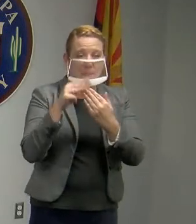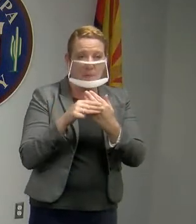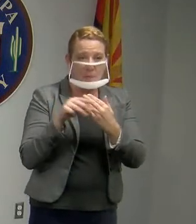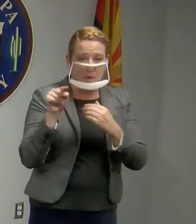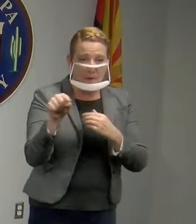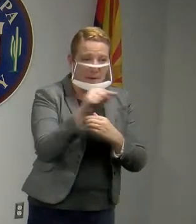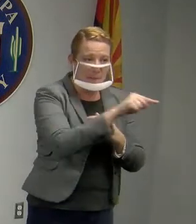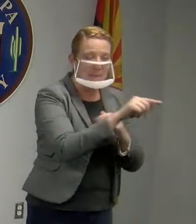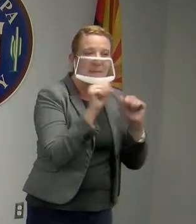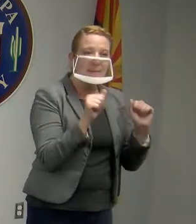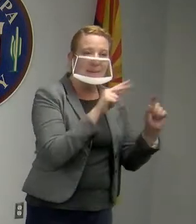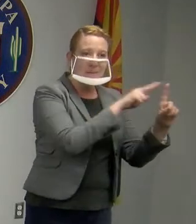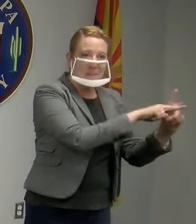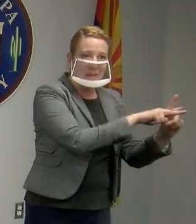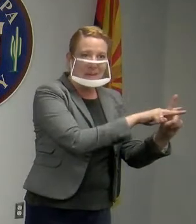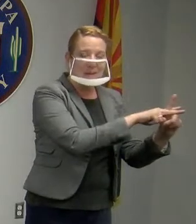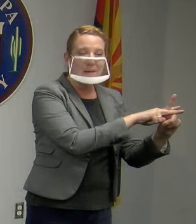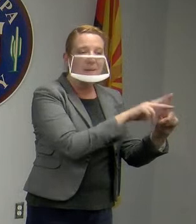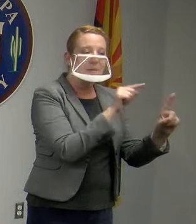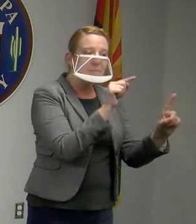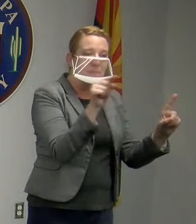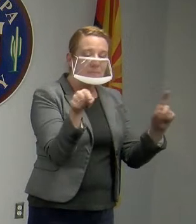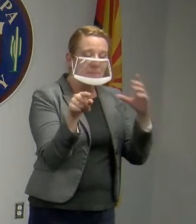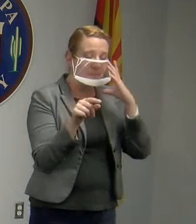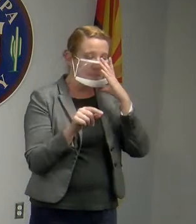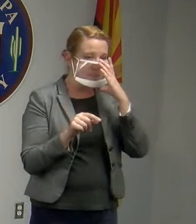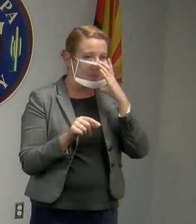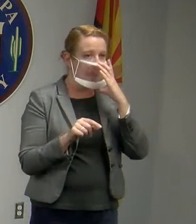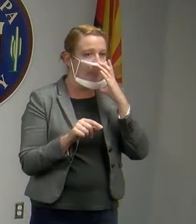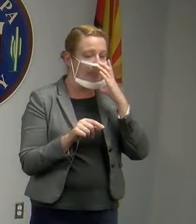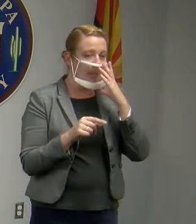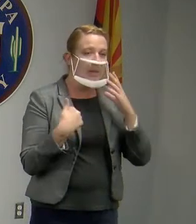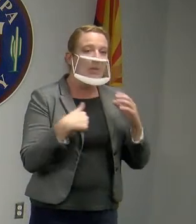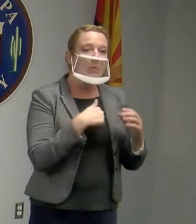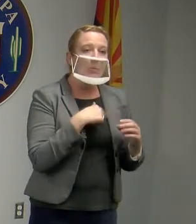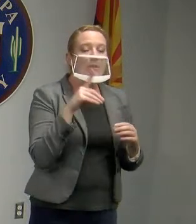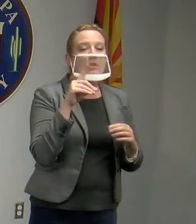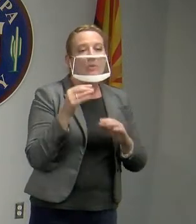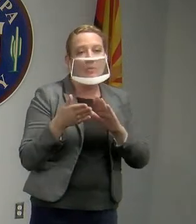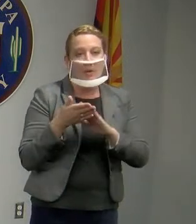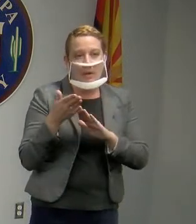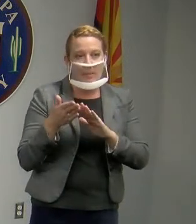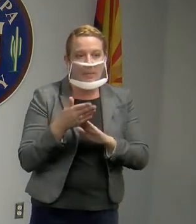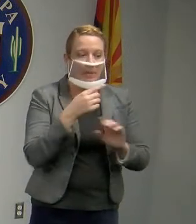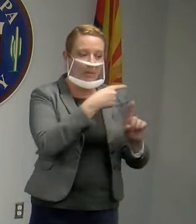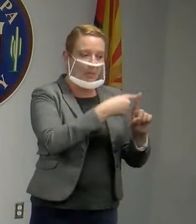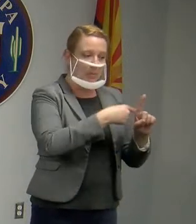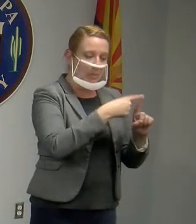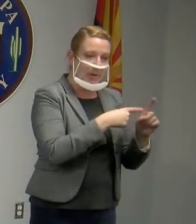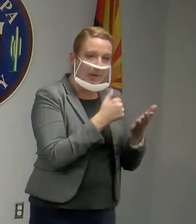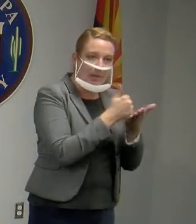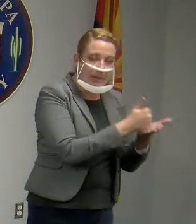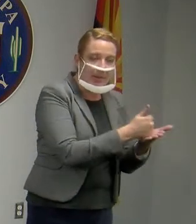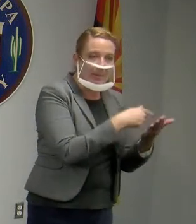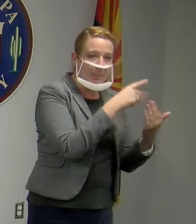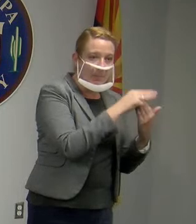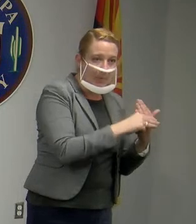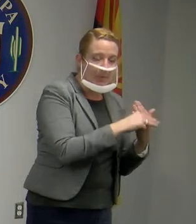access 7 different utility assistance programs we operate and 2 other rent assistance programs that we